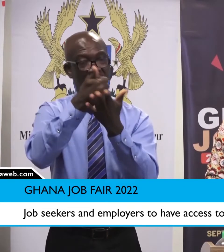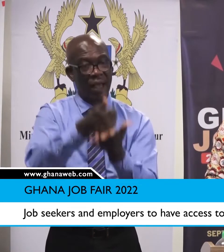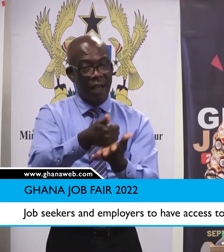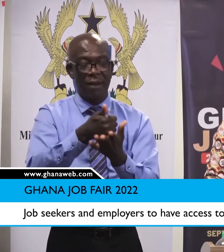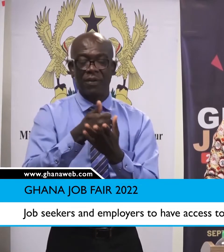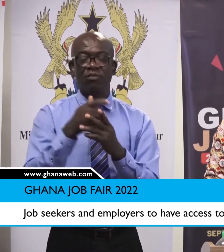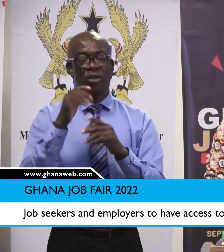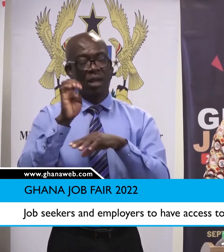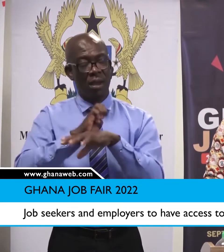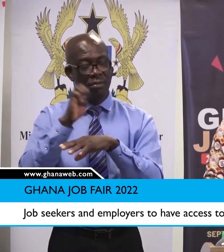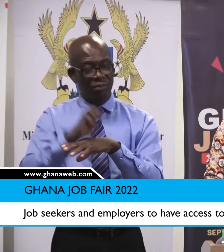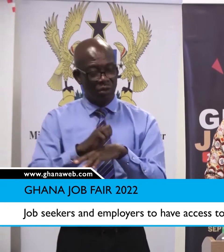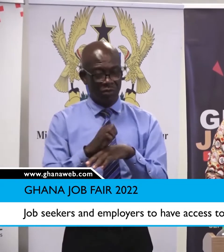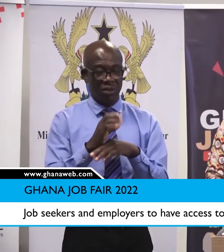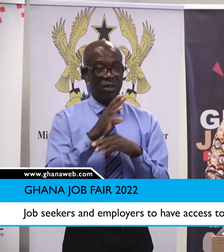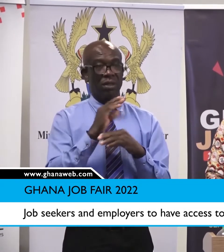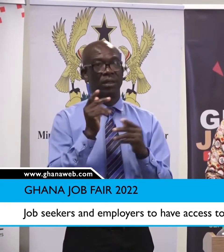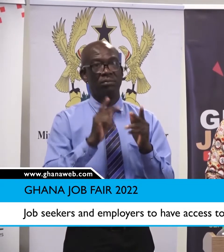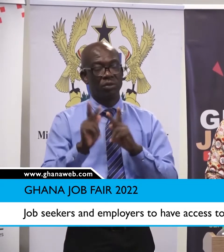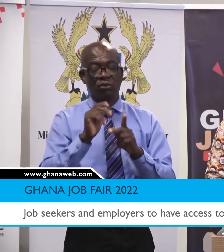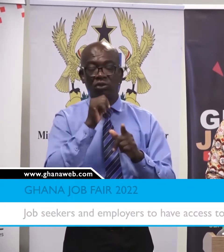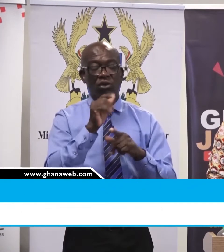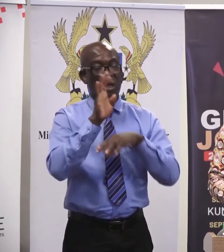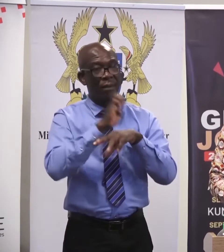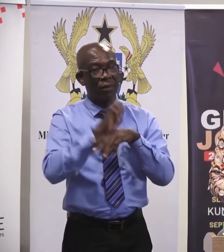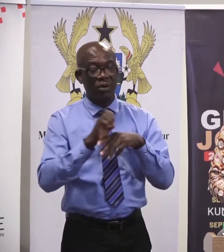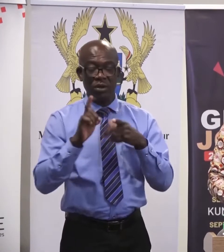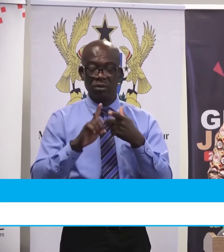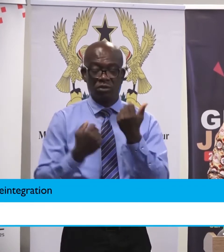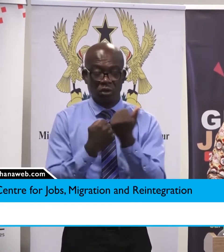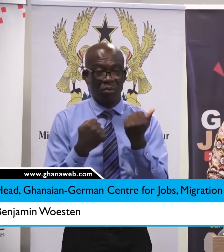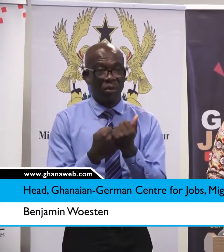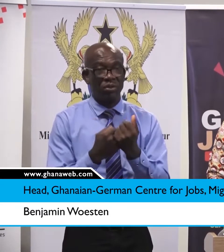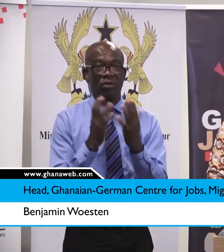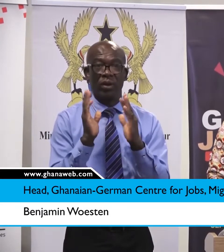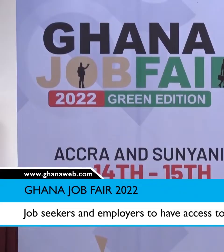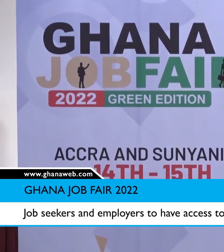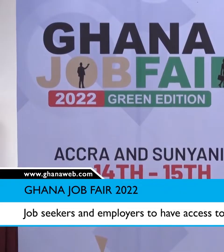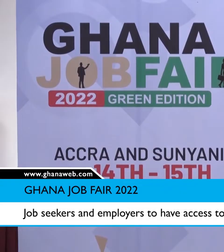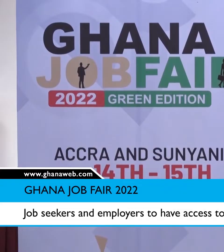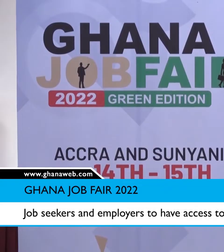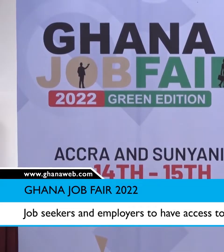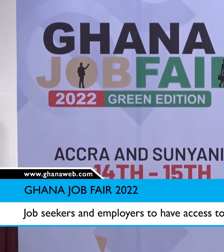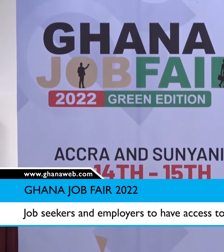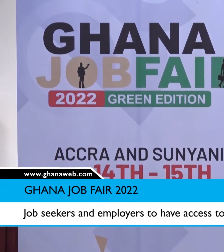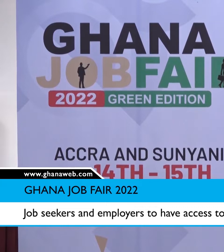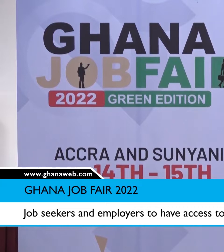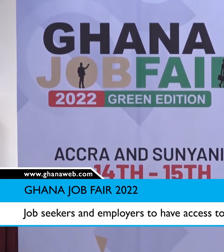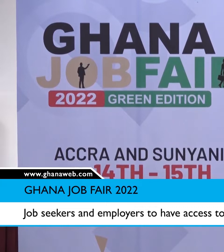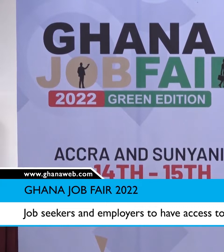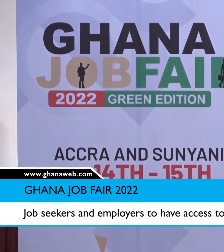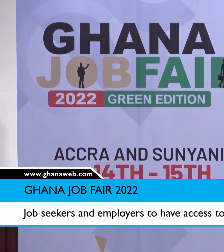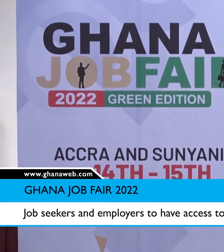tackle unemployment and underemployment in the country, contributing to the upskilling of the labor force and to provide a direct